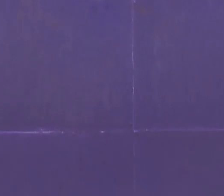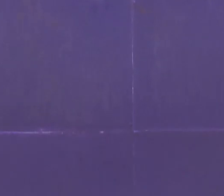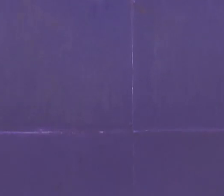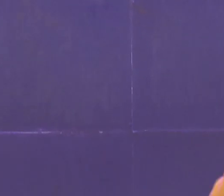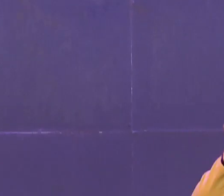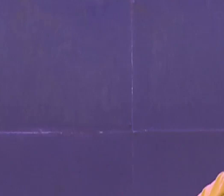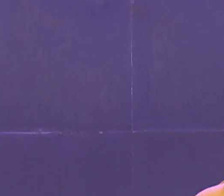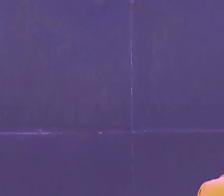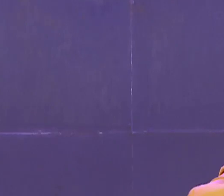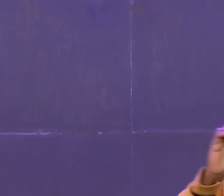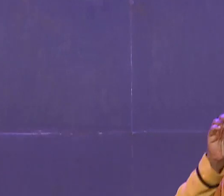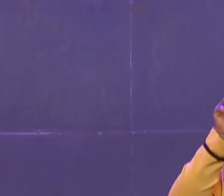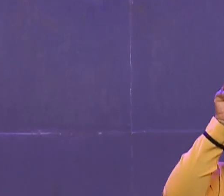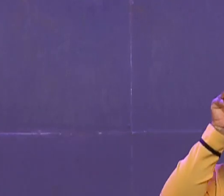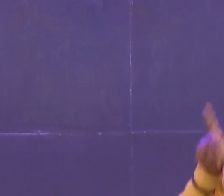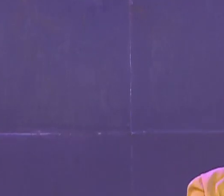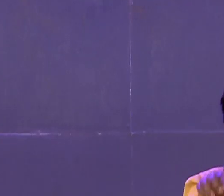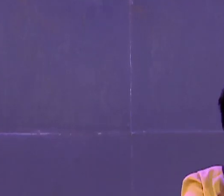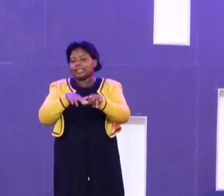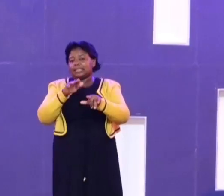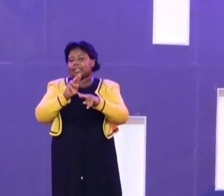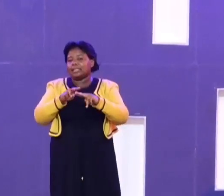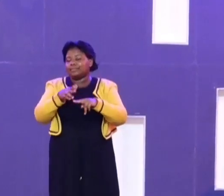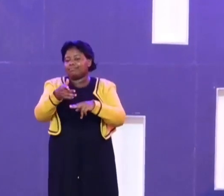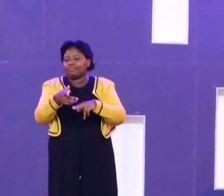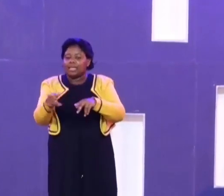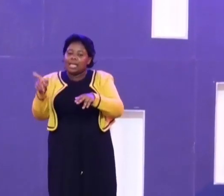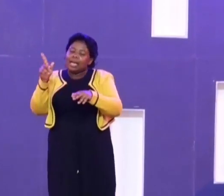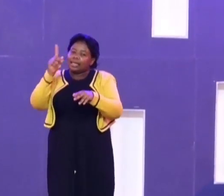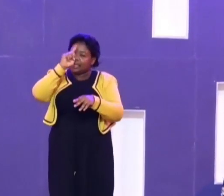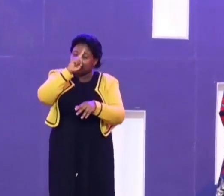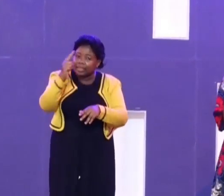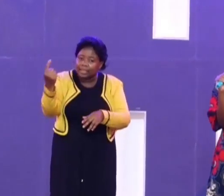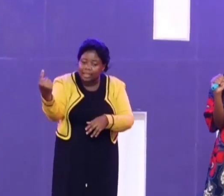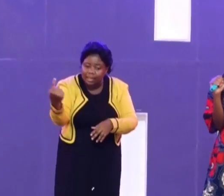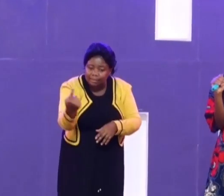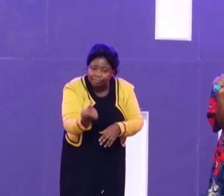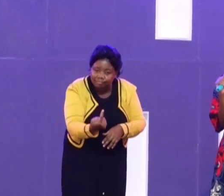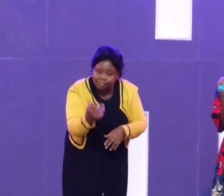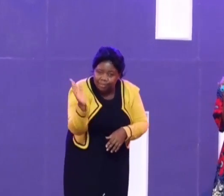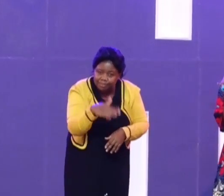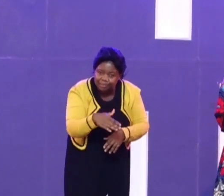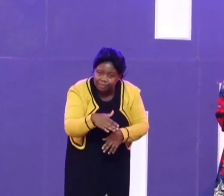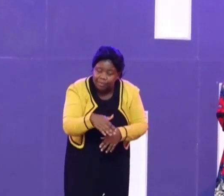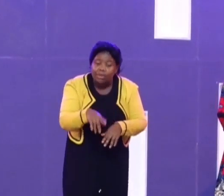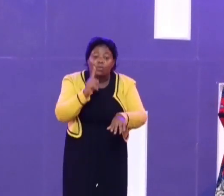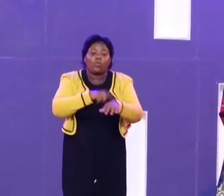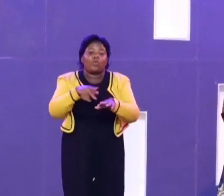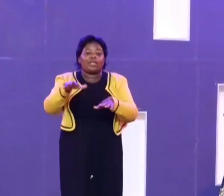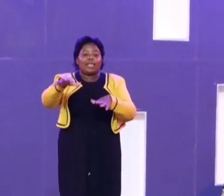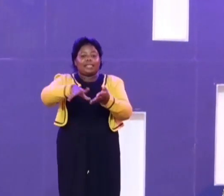Katonda yagikuuma tewali yagituulako. The king this time comes. Kakati kuluno kabaka akomawo. When he has learned to